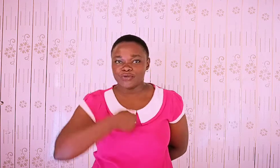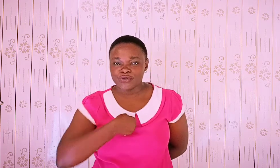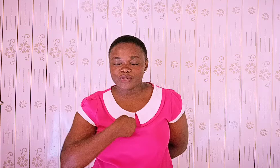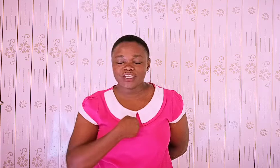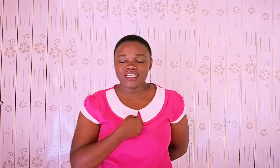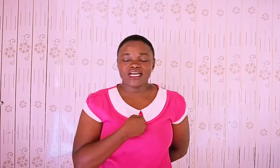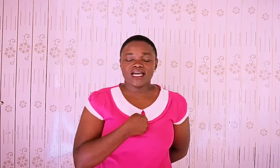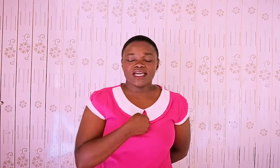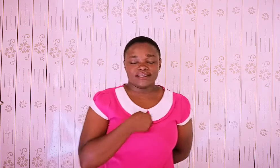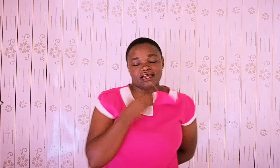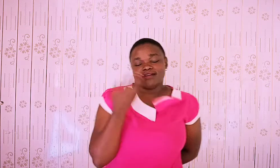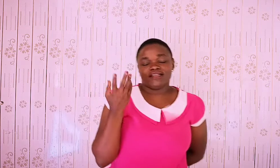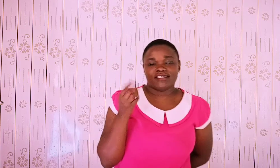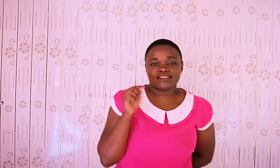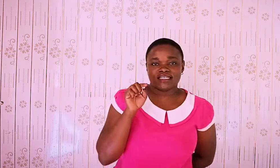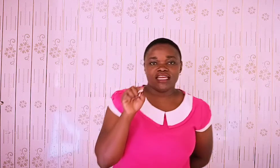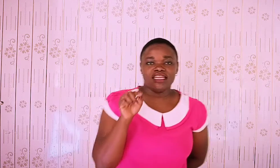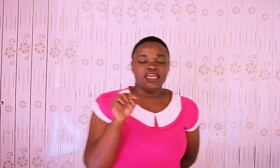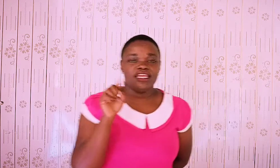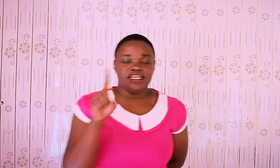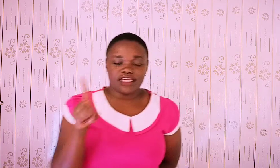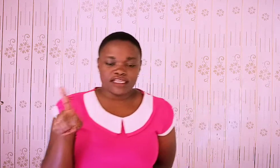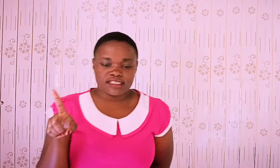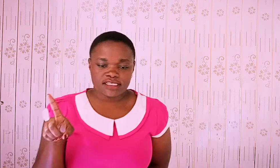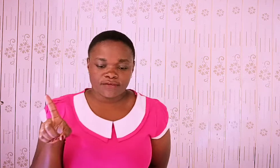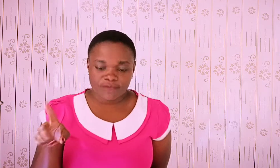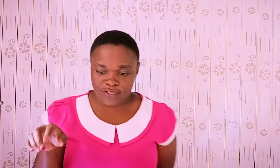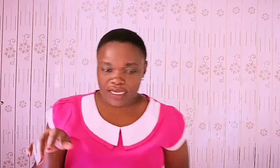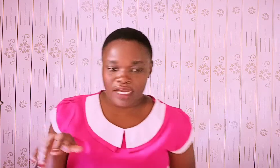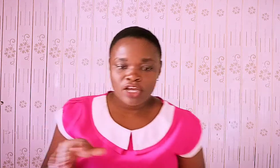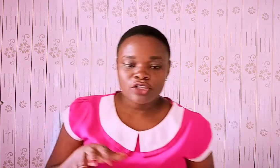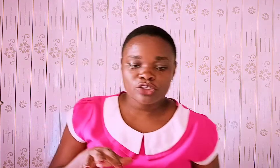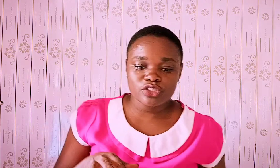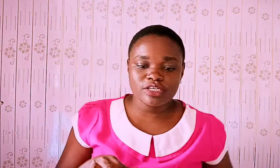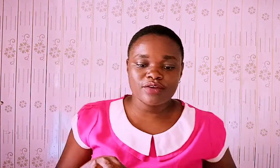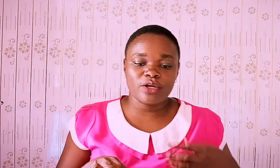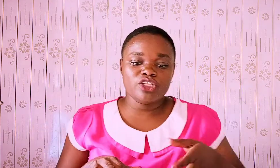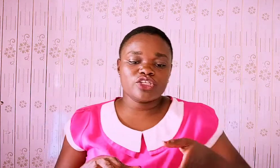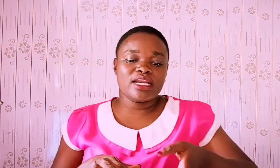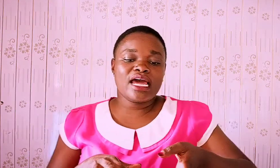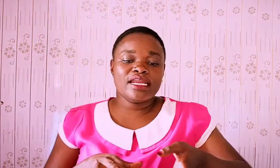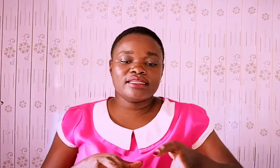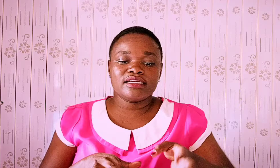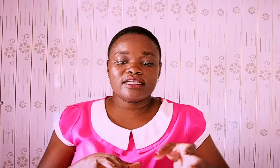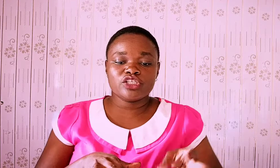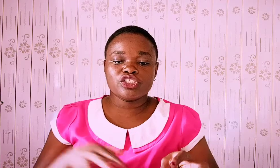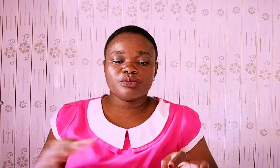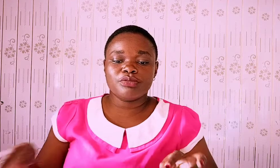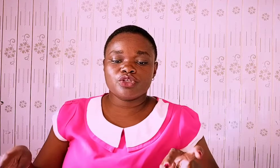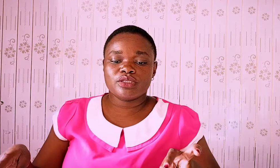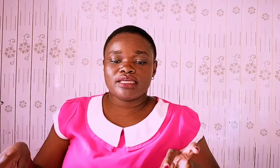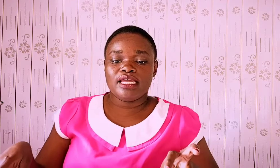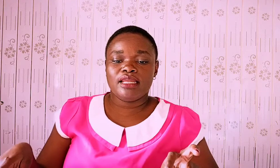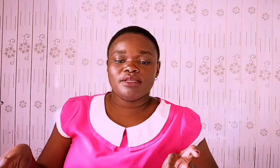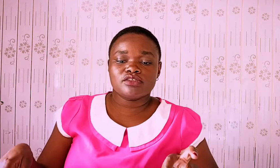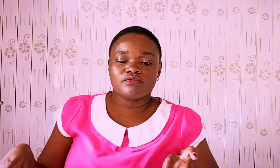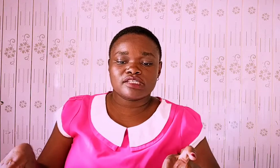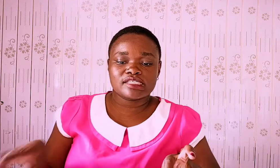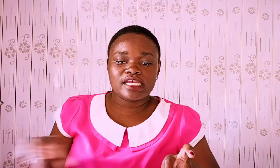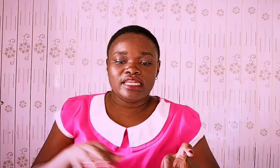you, extended index finger. So today we are going to learn the relationship between the elements of a sign